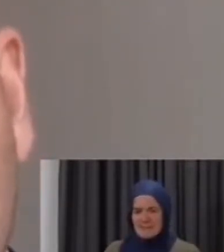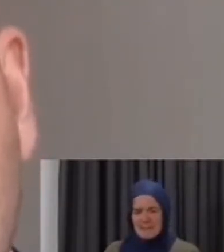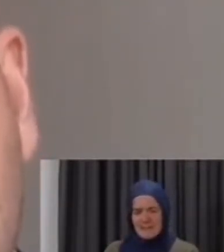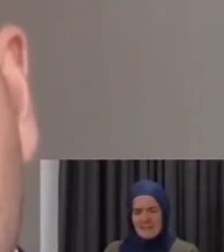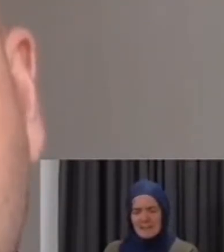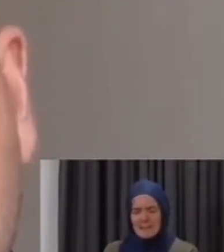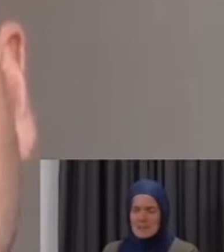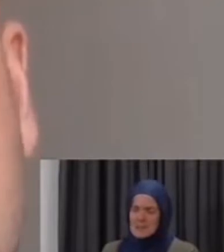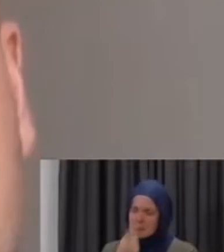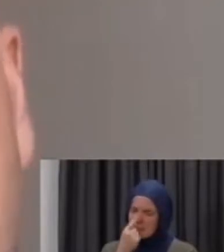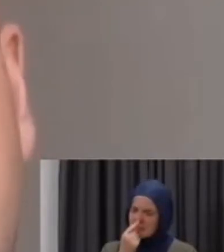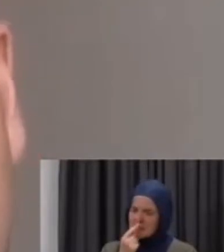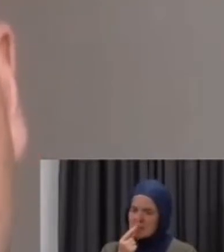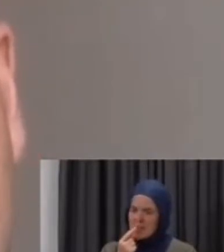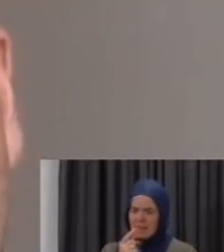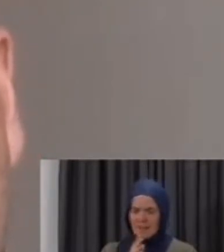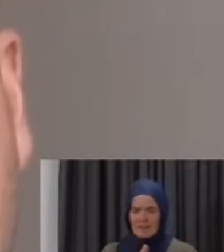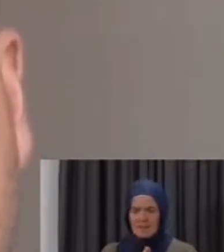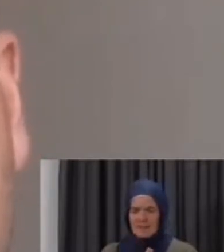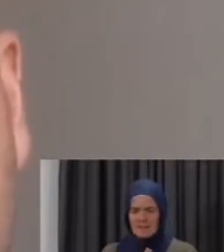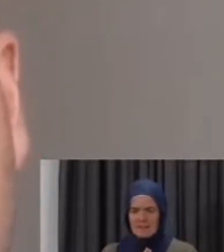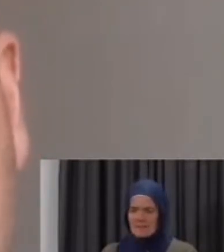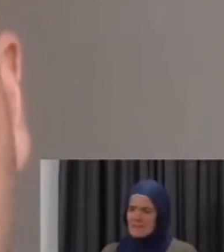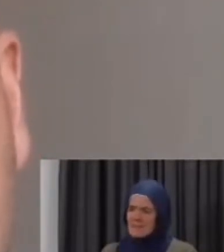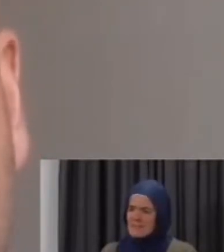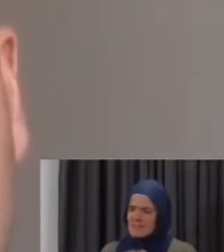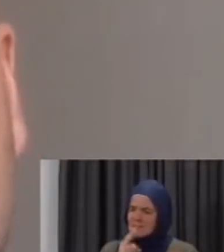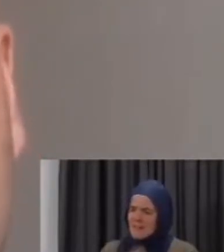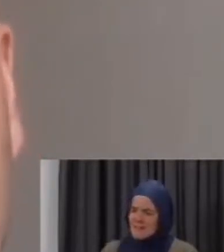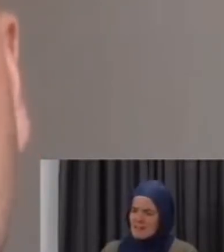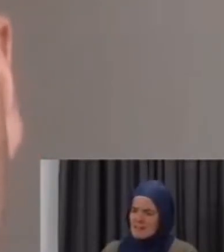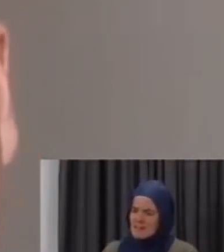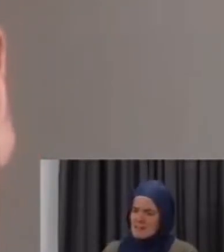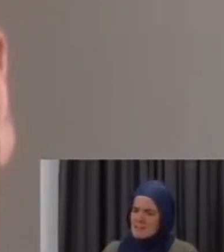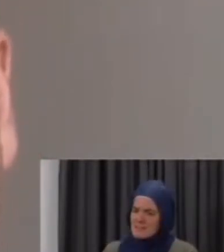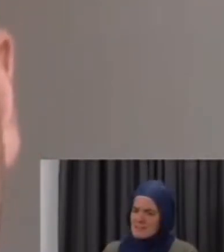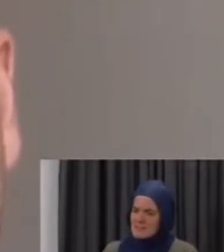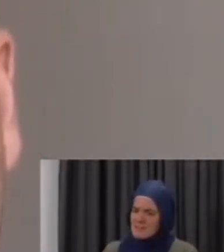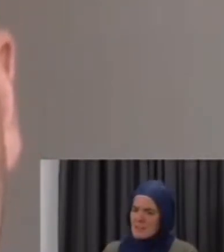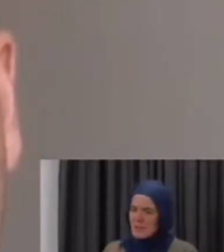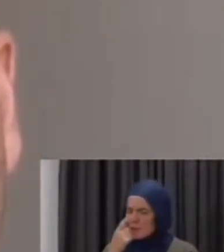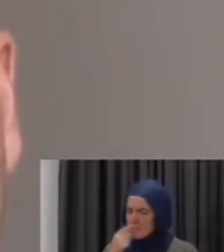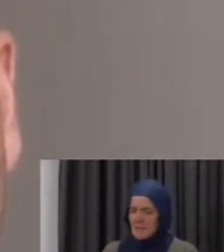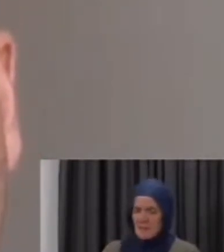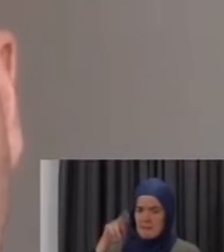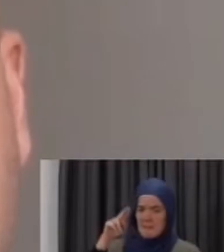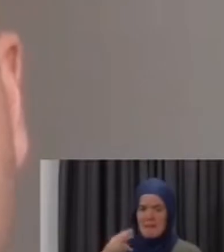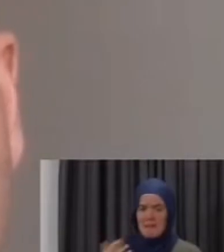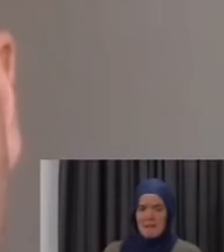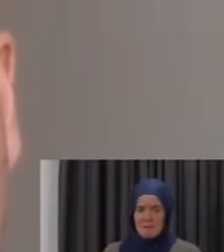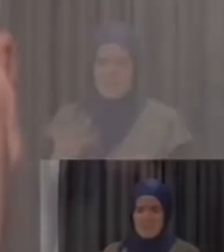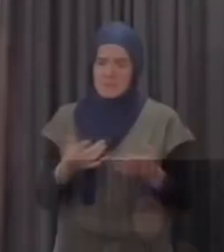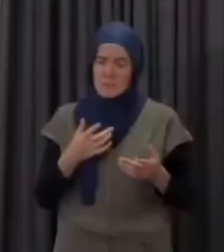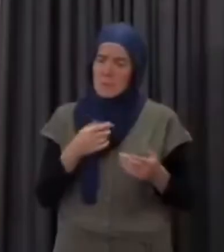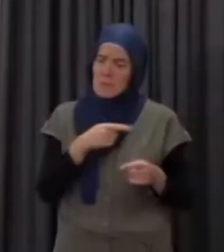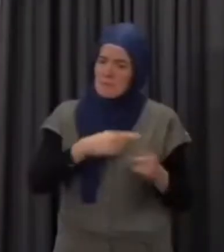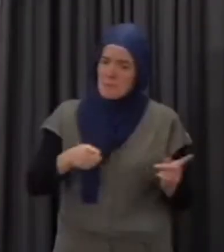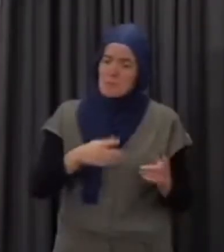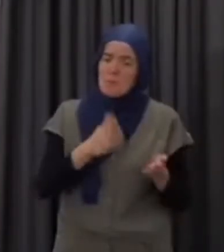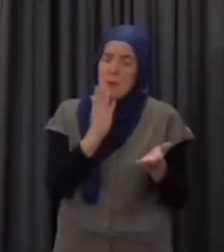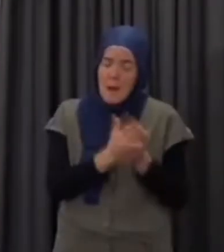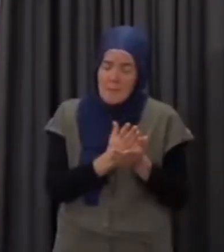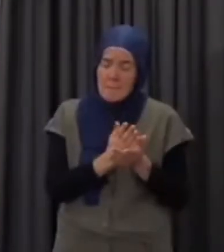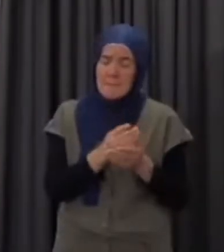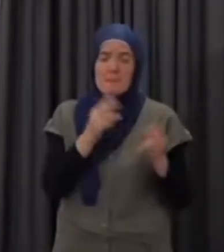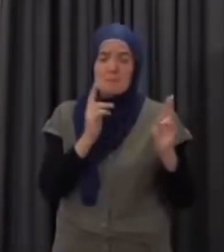deaths eventually surpass the number of those who have sadly died directly from COVID-19? I think in developing